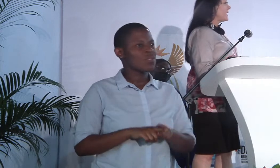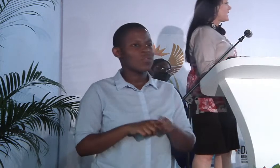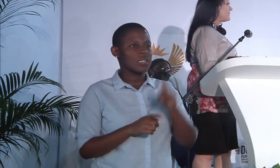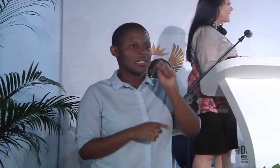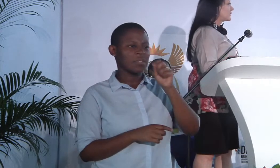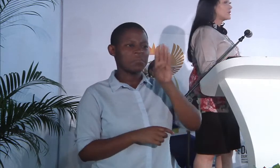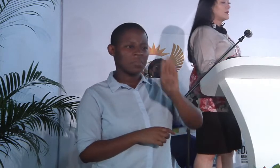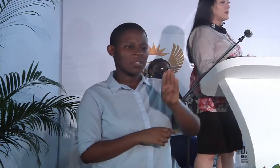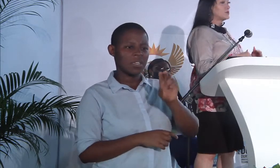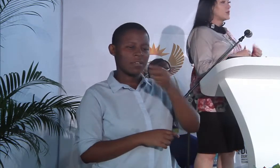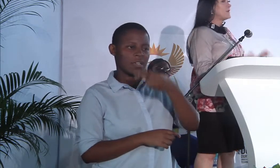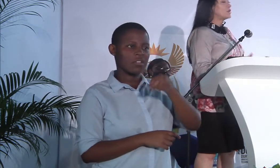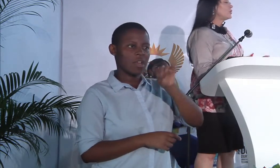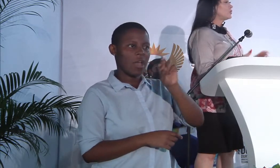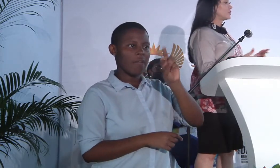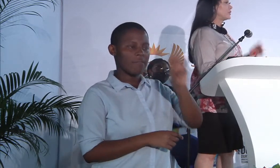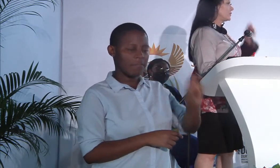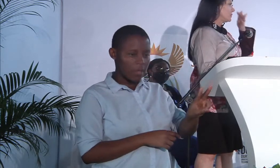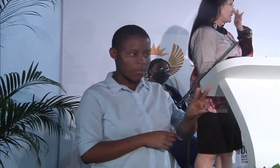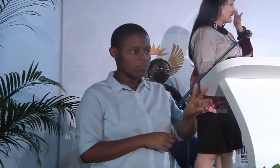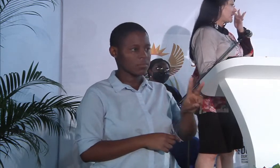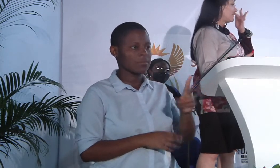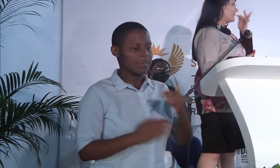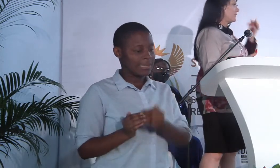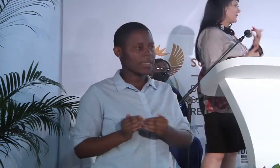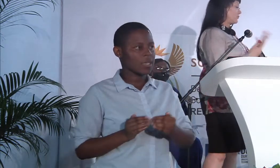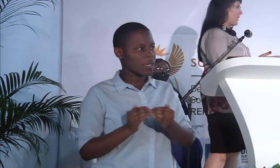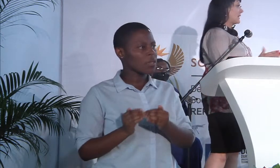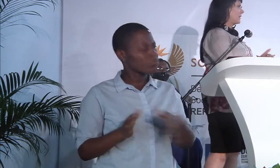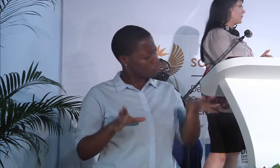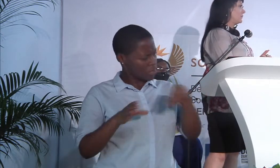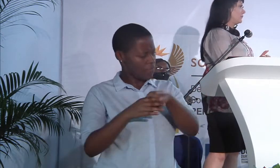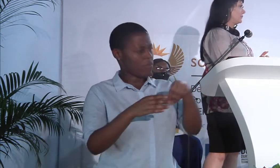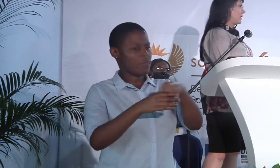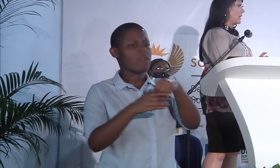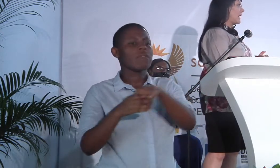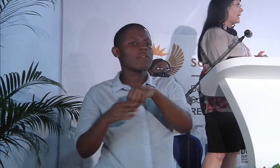Care and Match, so we don't just do drug